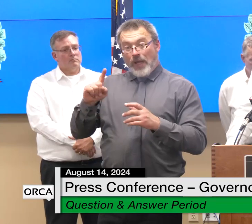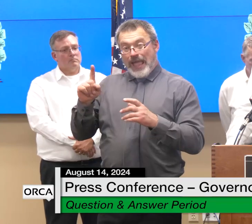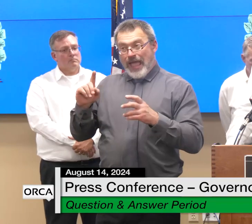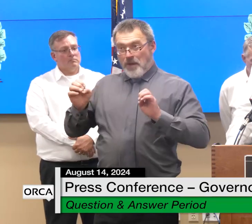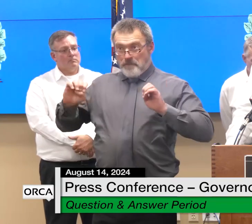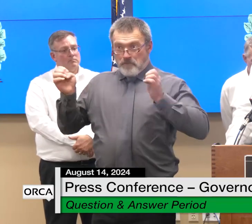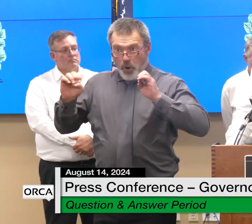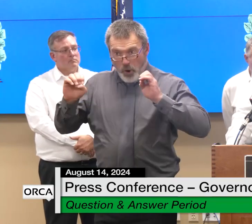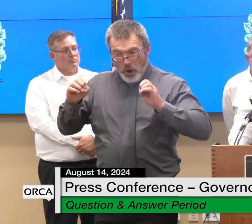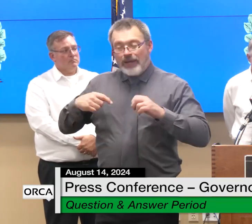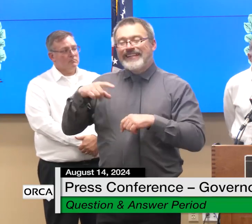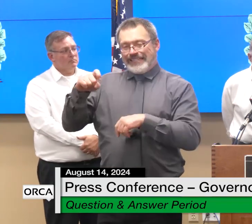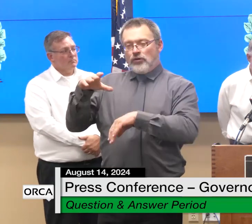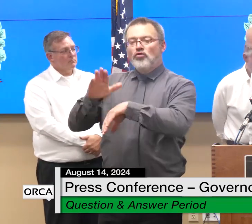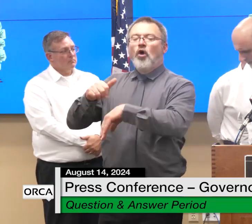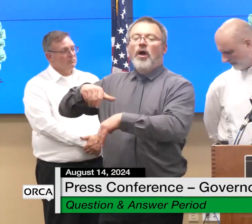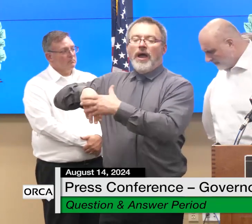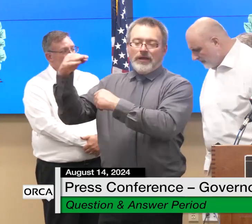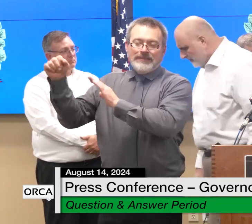Okay. All right. Thank you very much. Thank you.